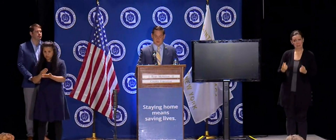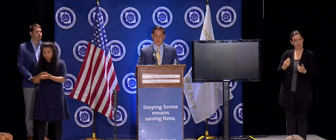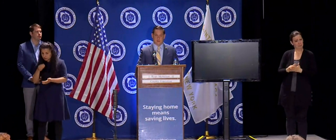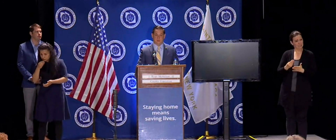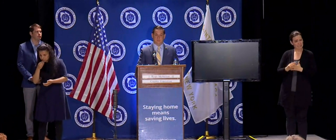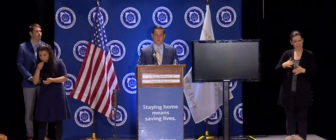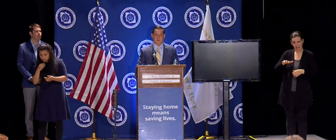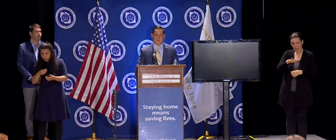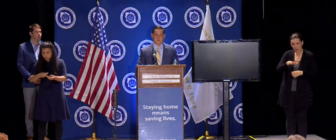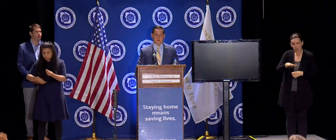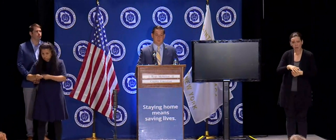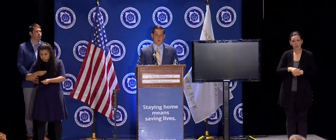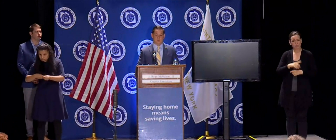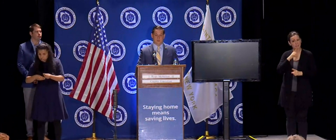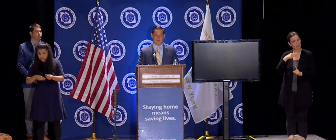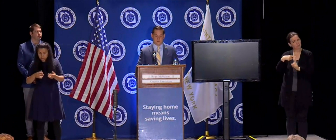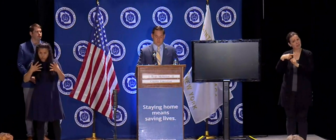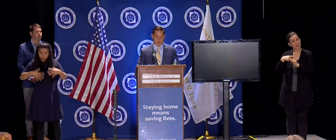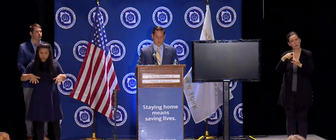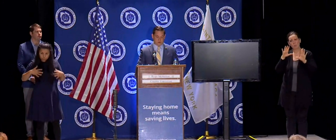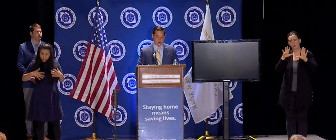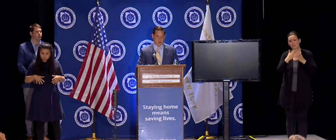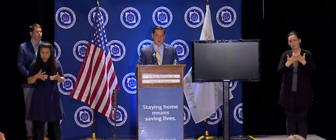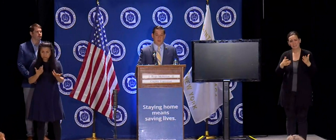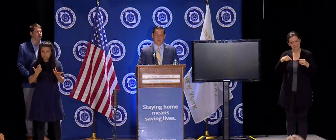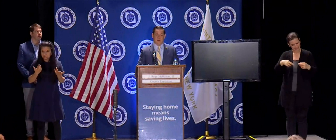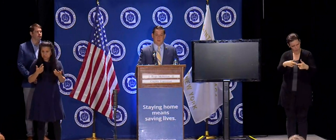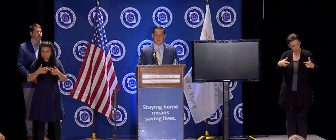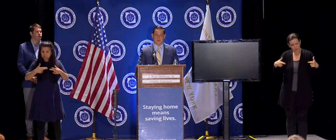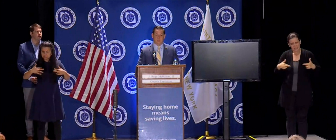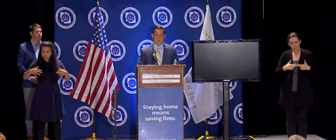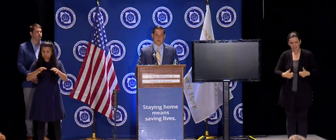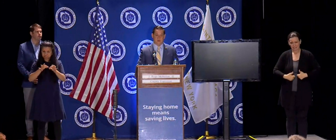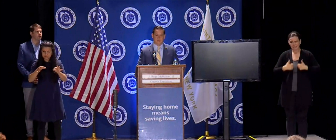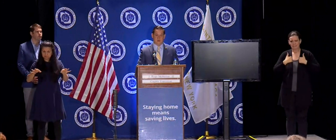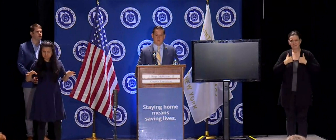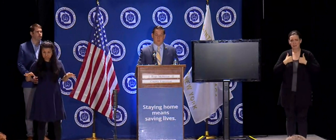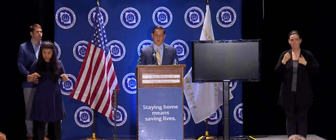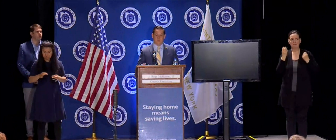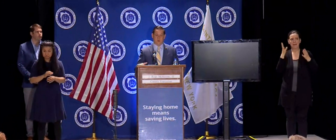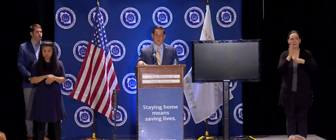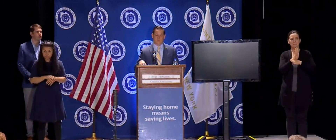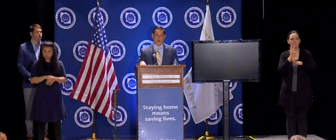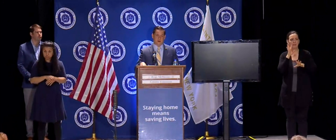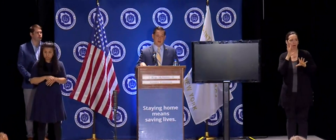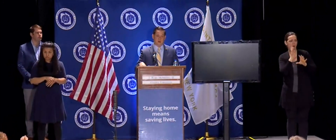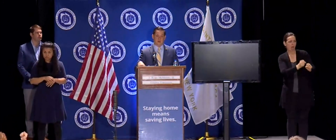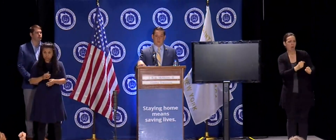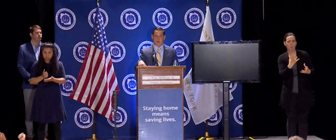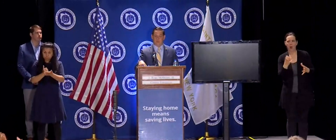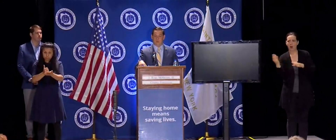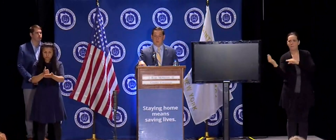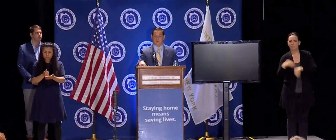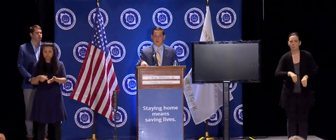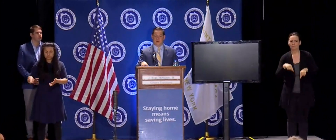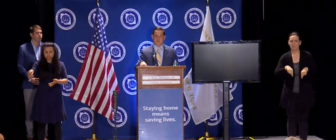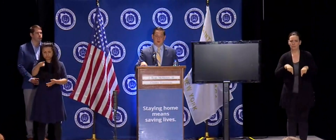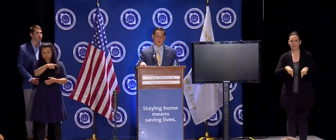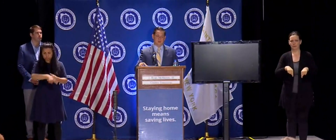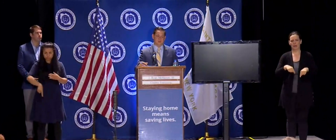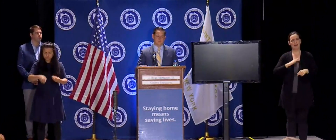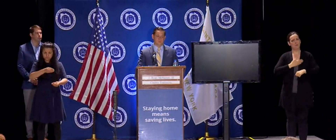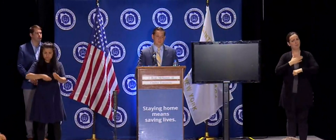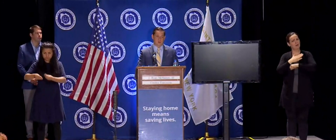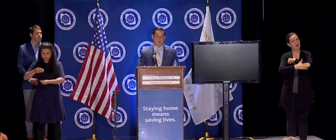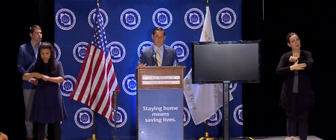This is a good thing. This is going to be a regional employment draw, and it will employ people in our county, it will employ people in the counties